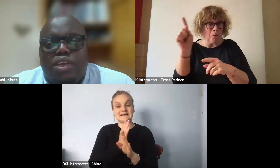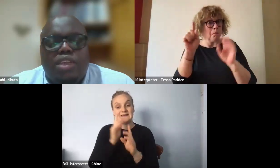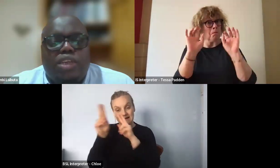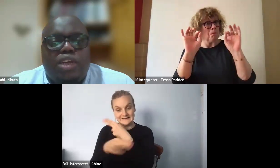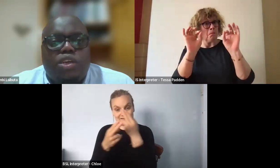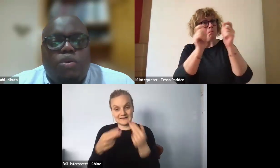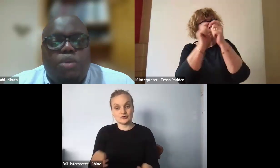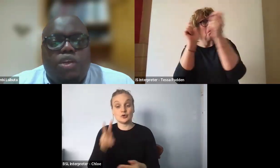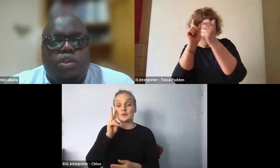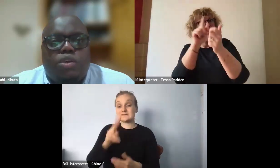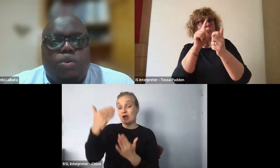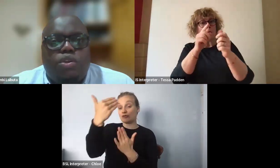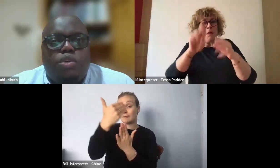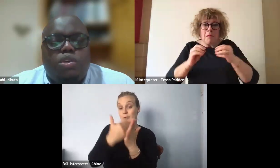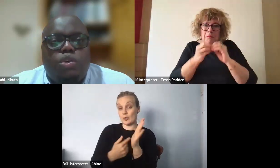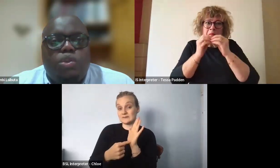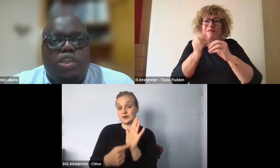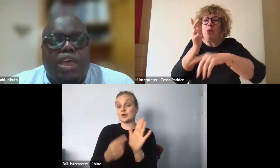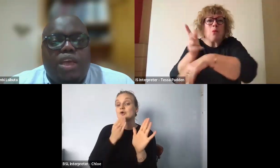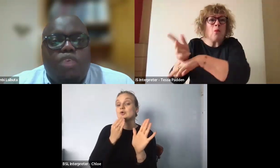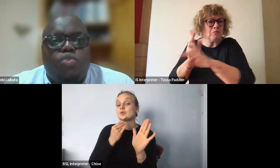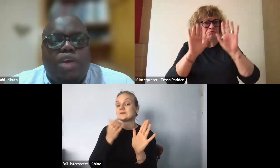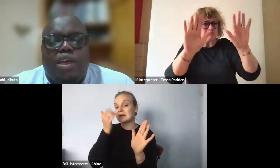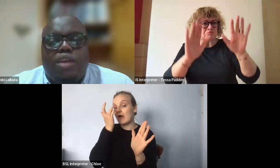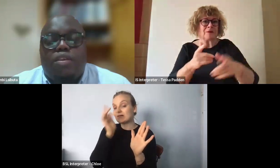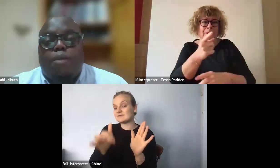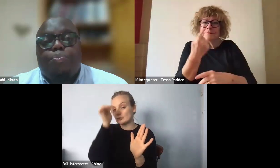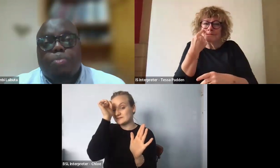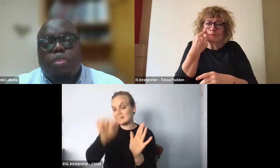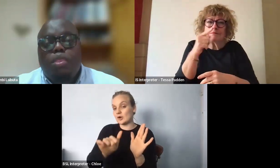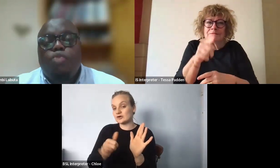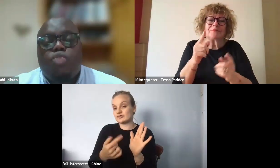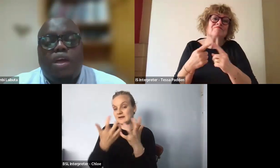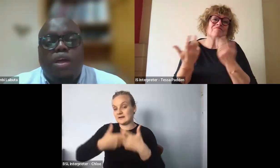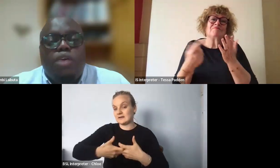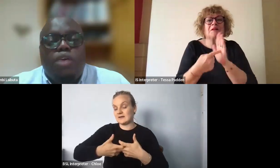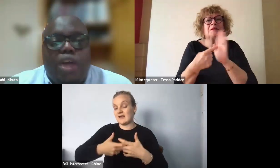that indicates such a communication technology was used in Kenya to target